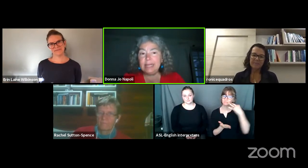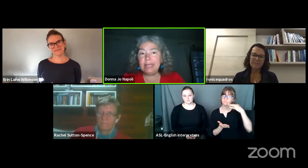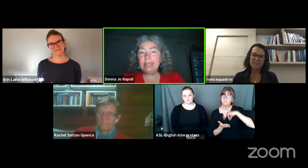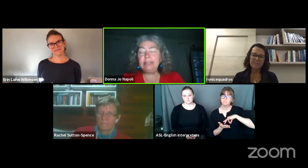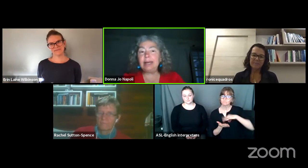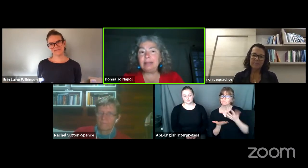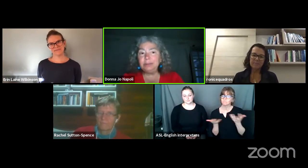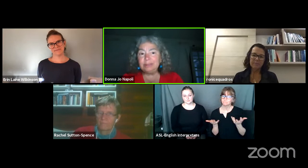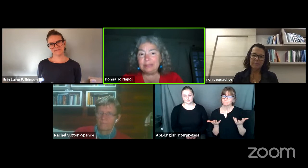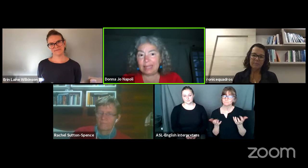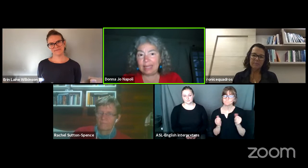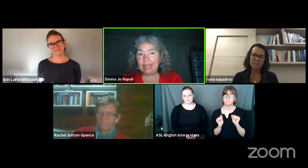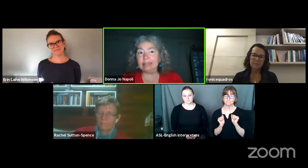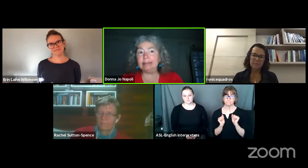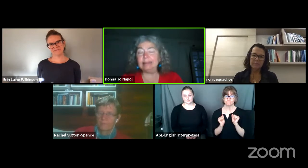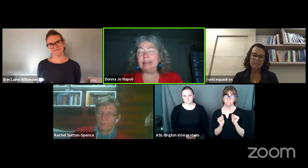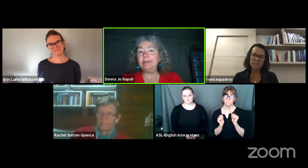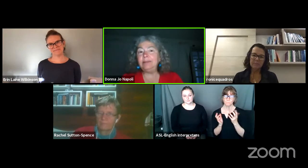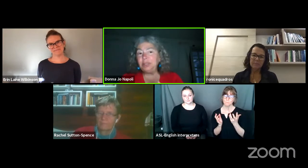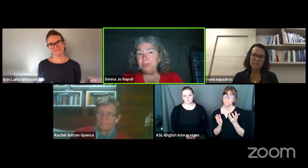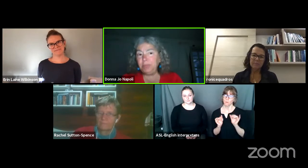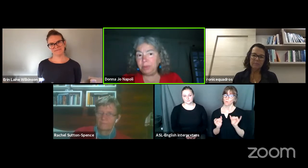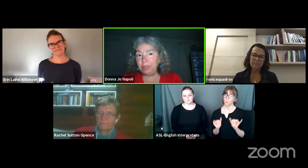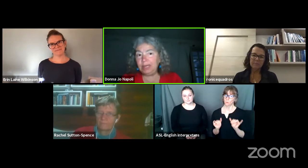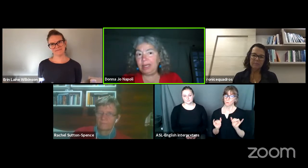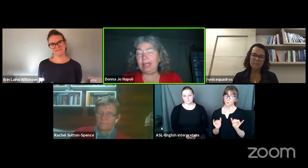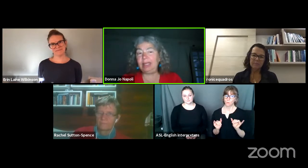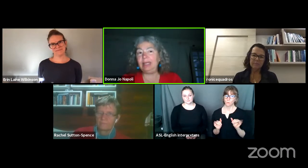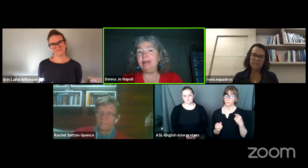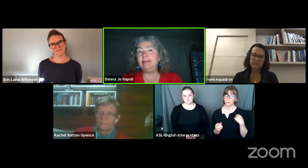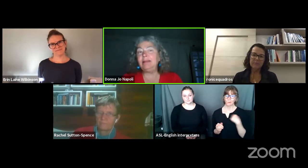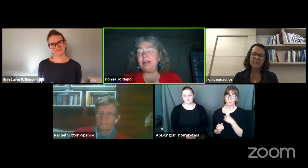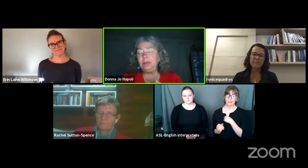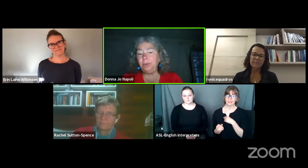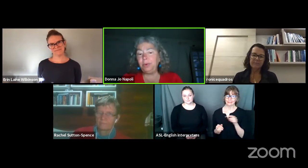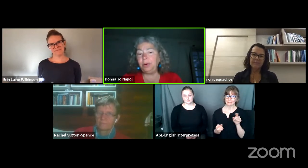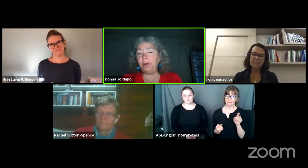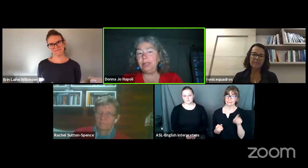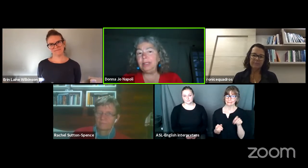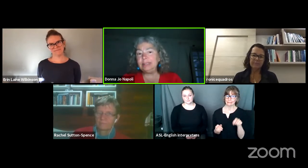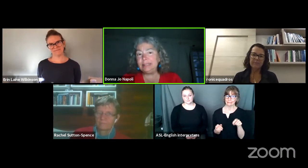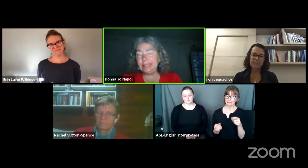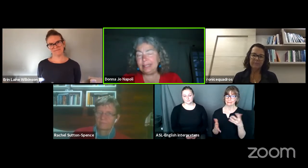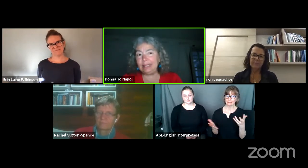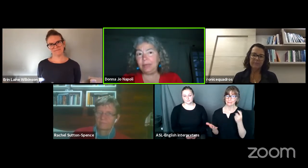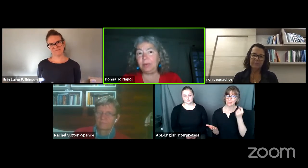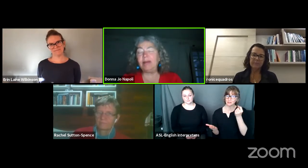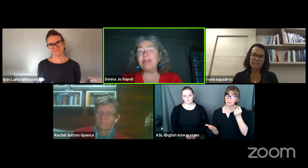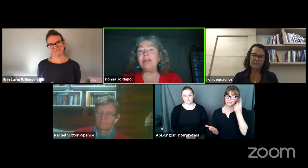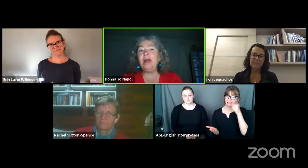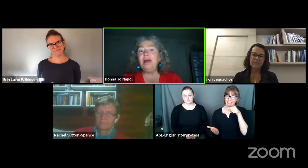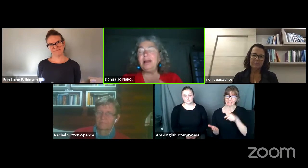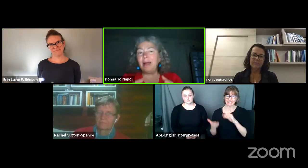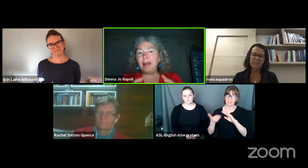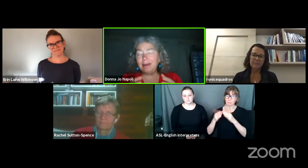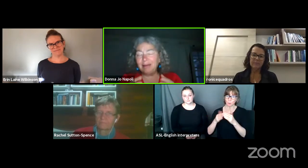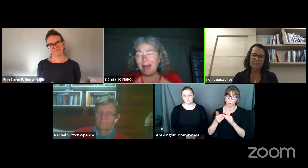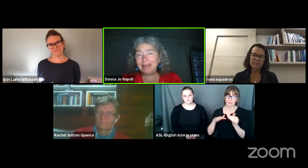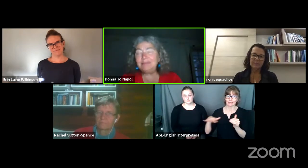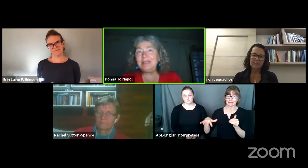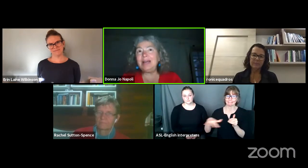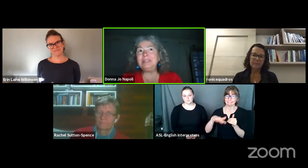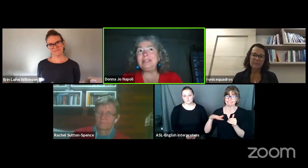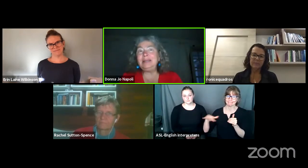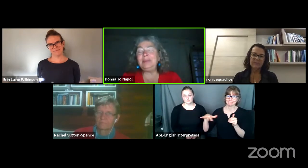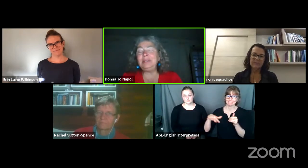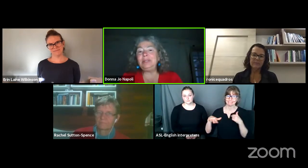the need to understand the community that you're dealing with.